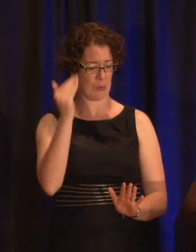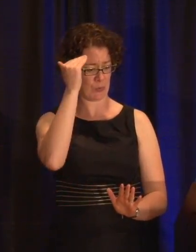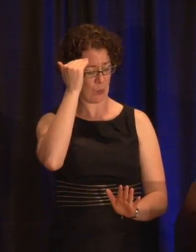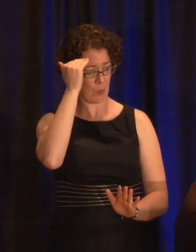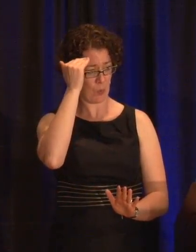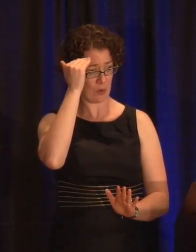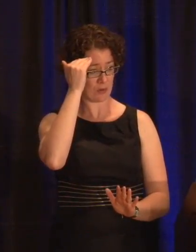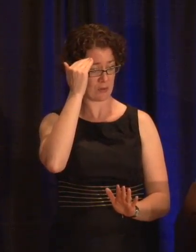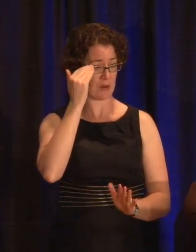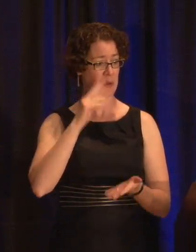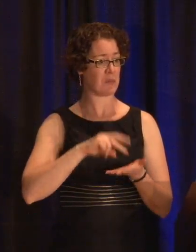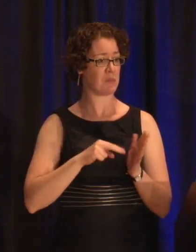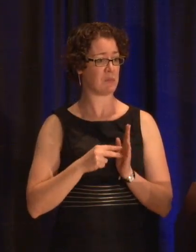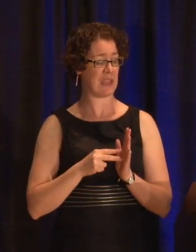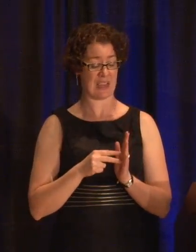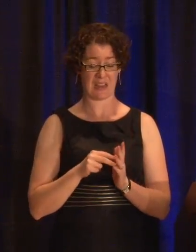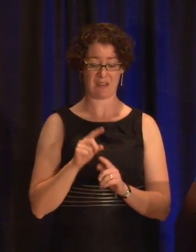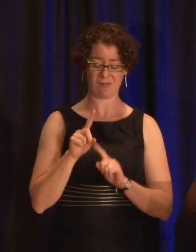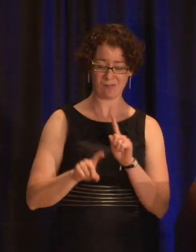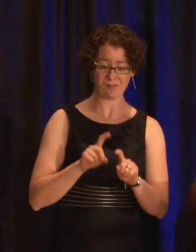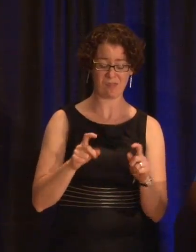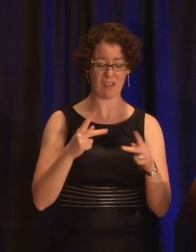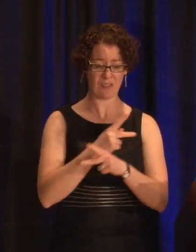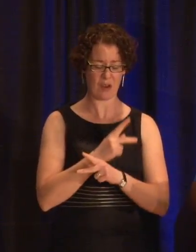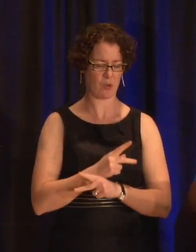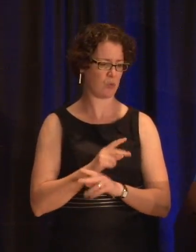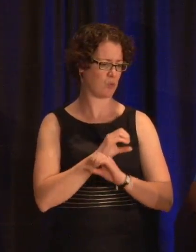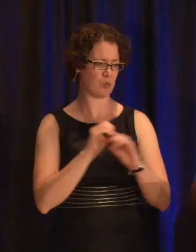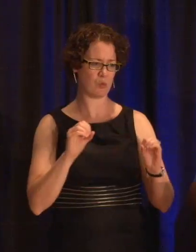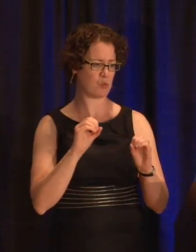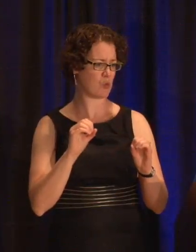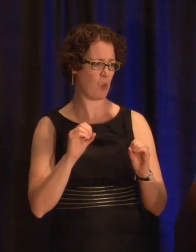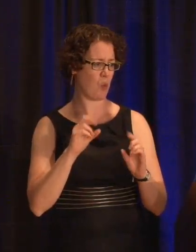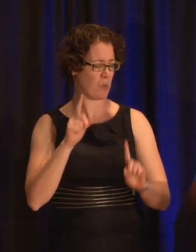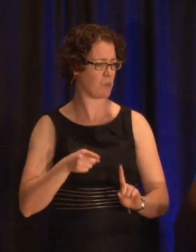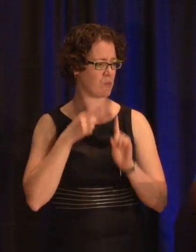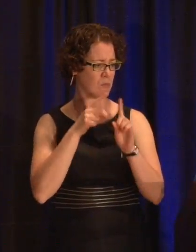your questioning will be purposeless and your skills without direction.